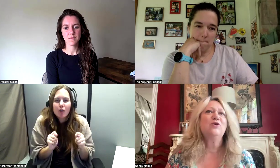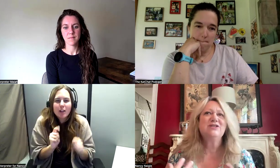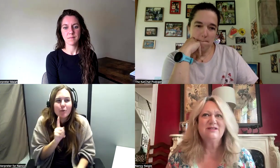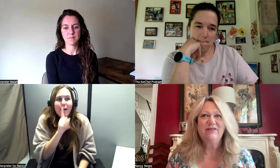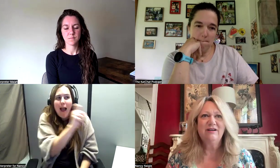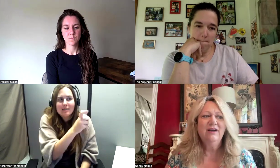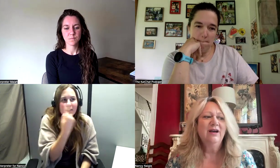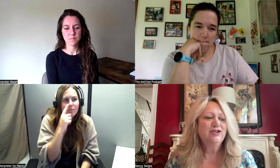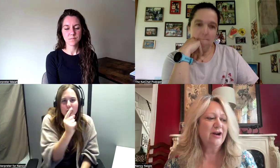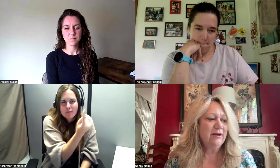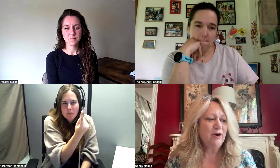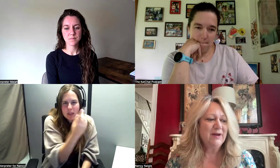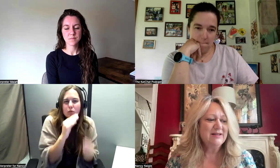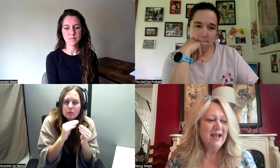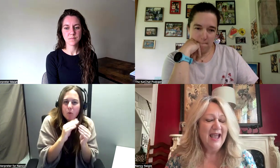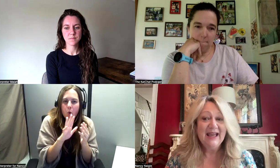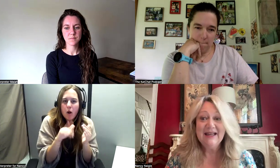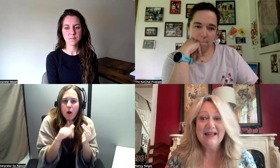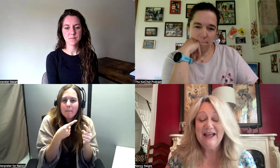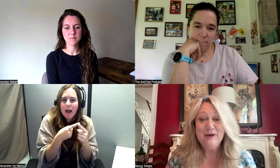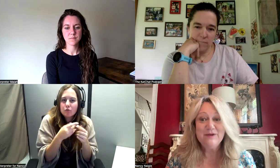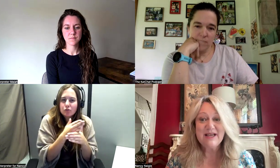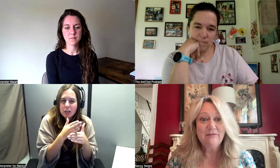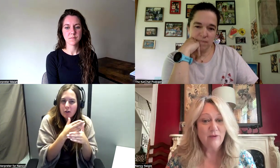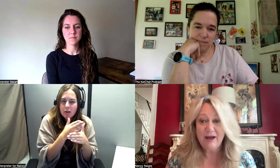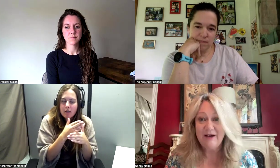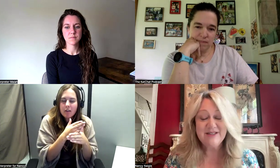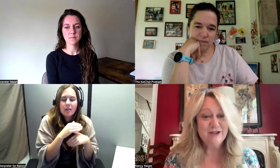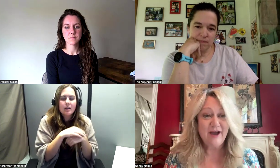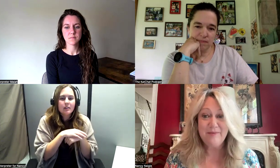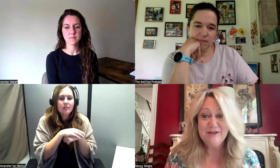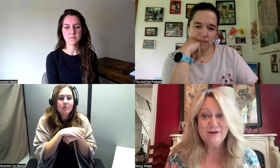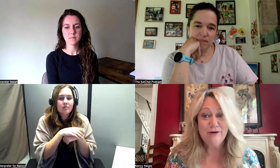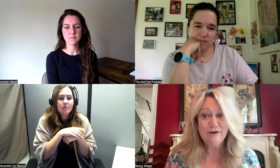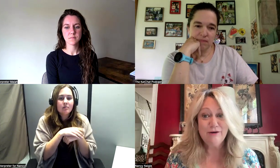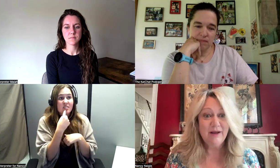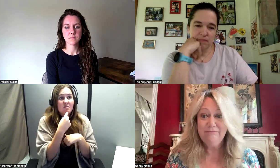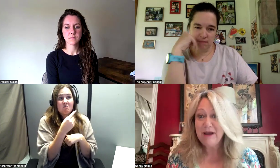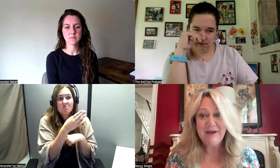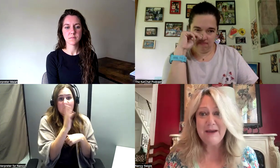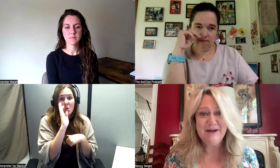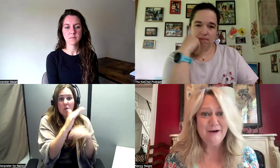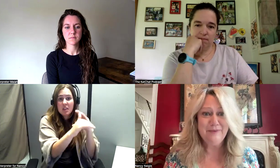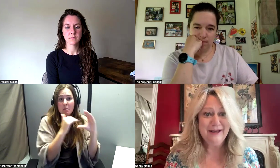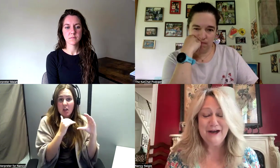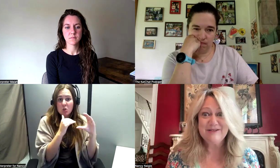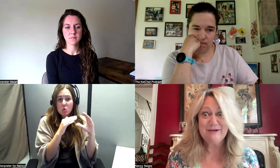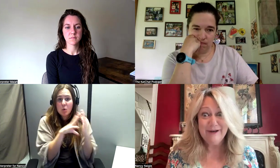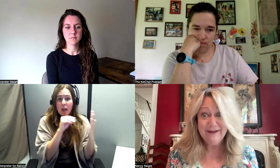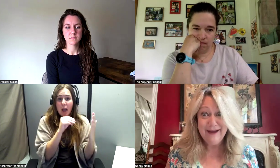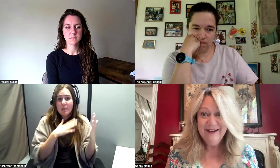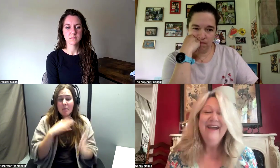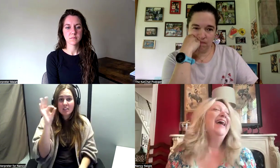that. It was more just of a sharing moment. And he was like, I'll send you a copy of the sermon. I'd be happy to help you. It's